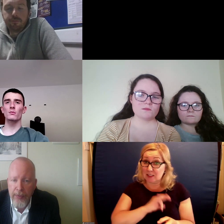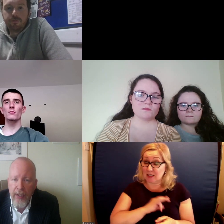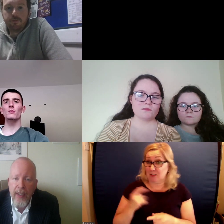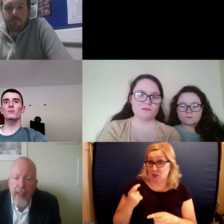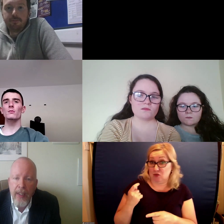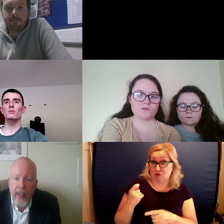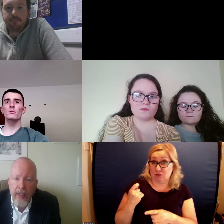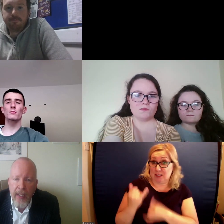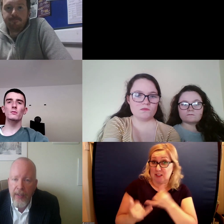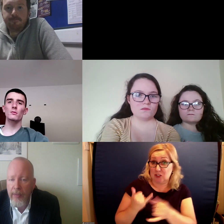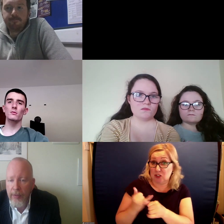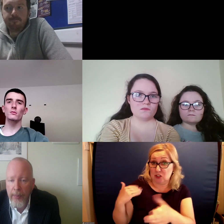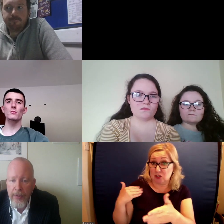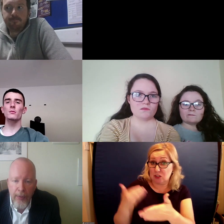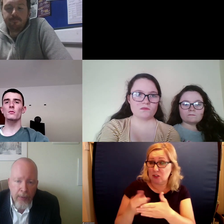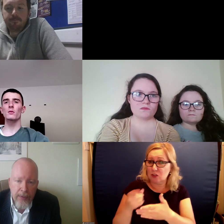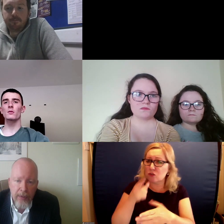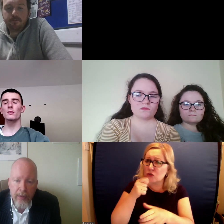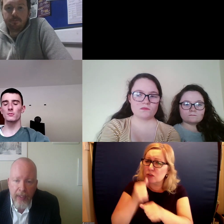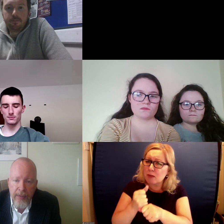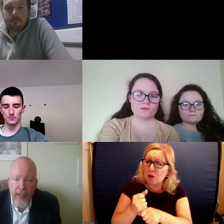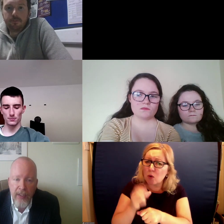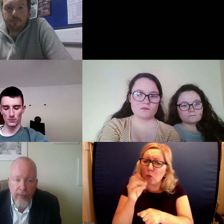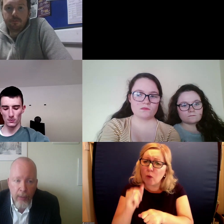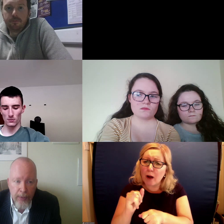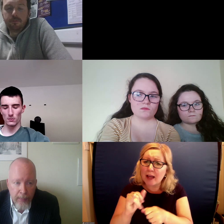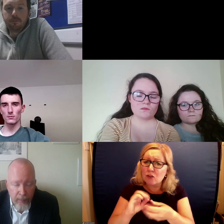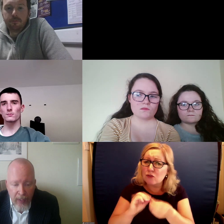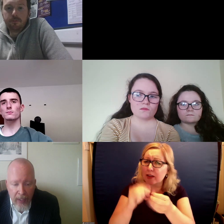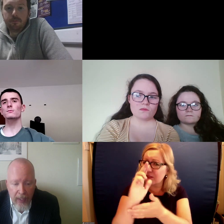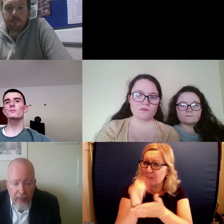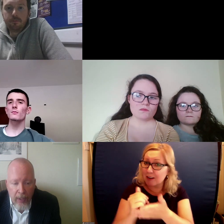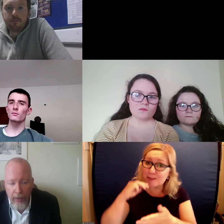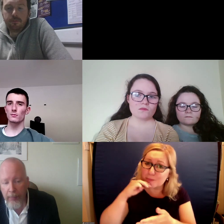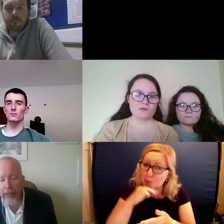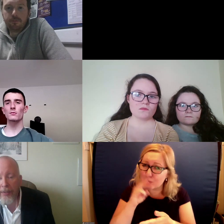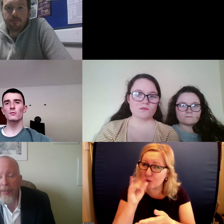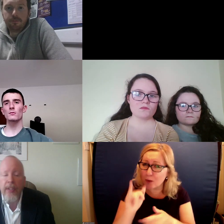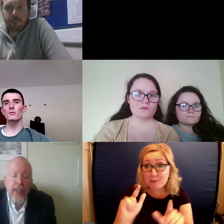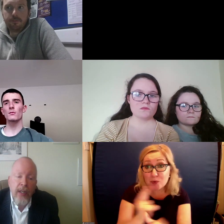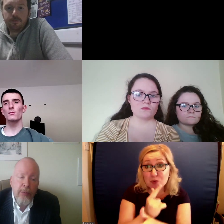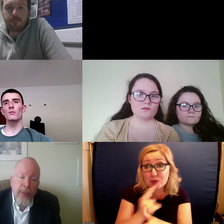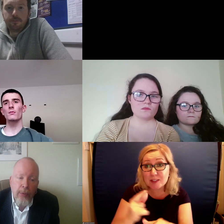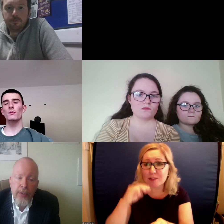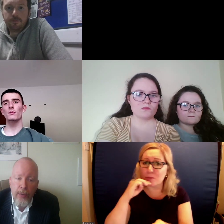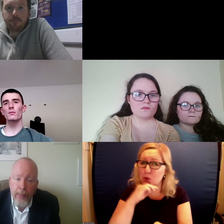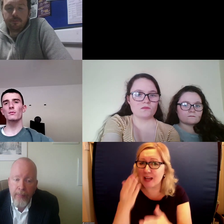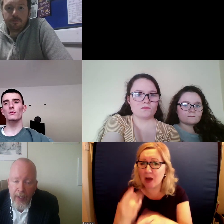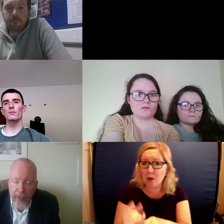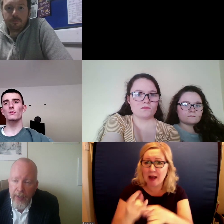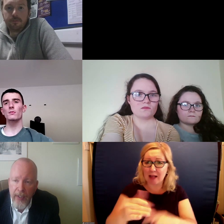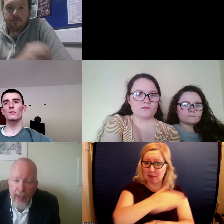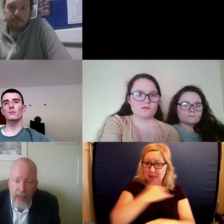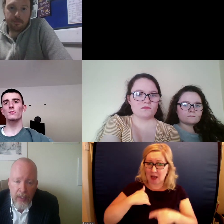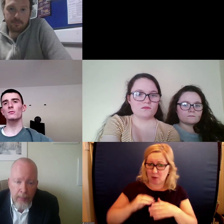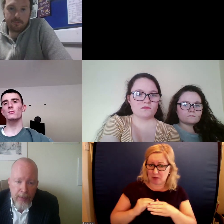and music, and how that contributes to both personal and societal development. Our other panelist will be Owen Dolan.